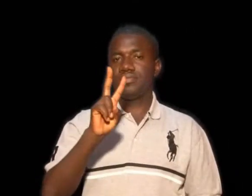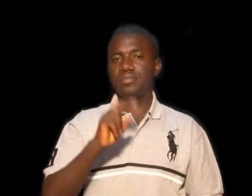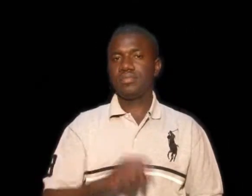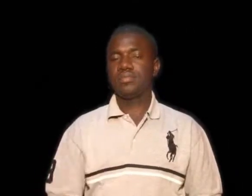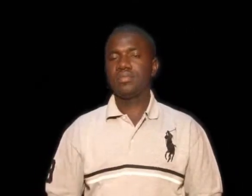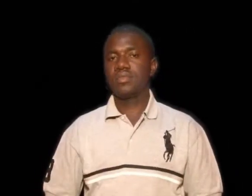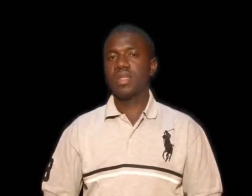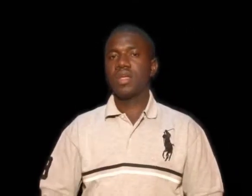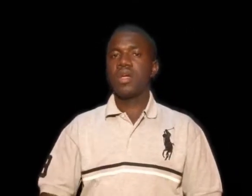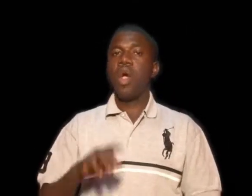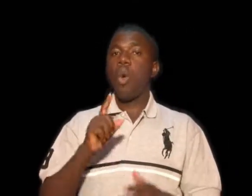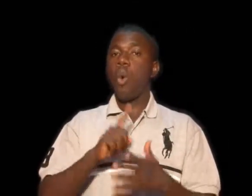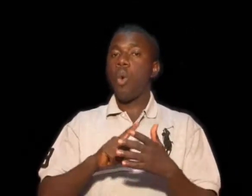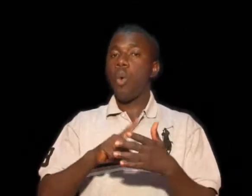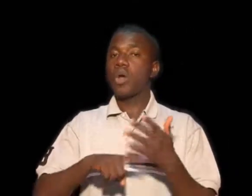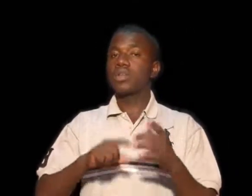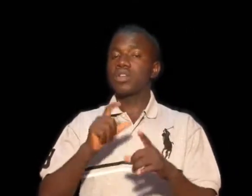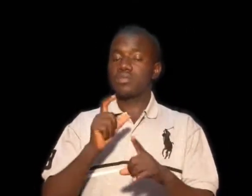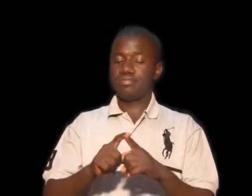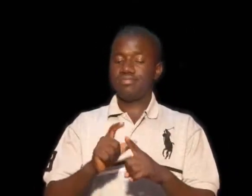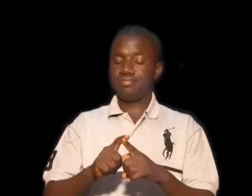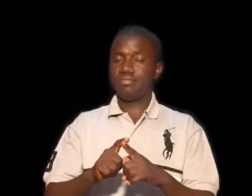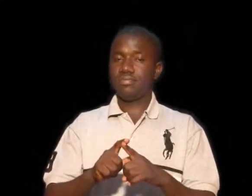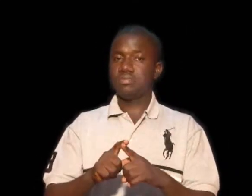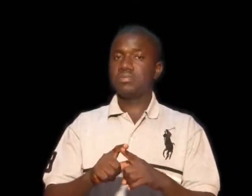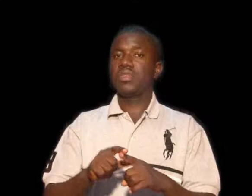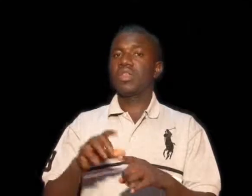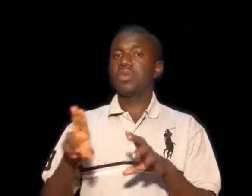Table 2. Terminology to use or avoid.